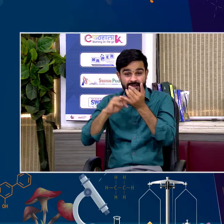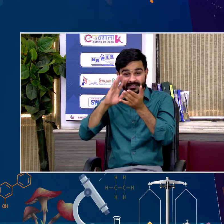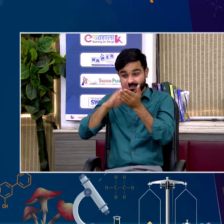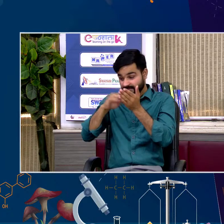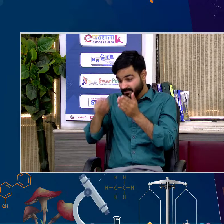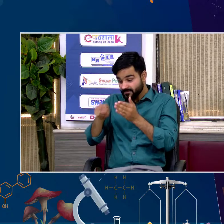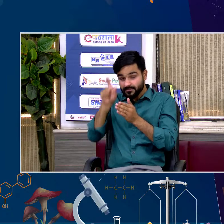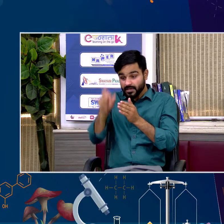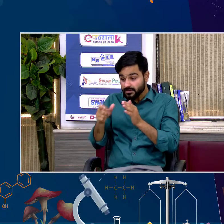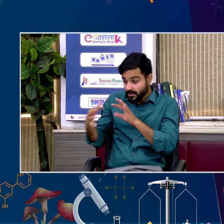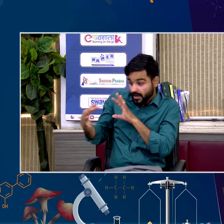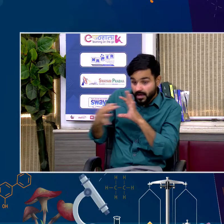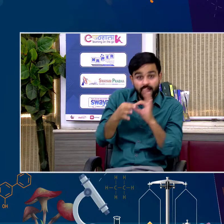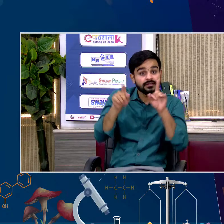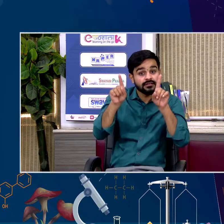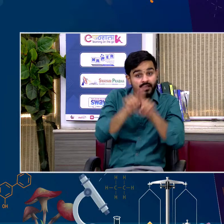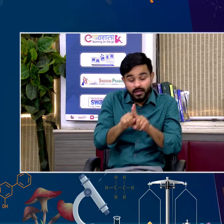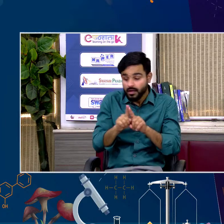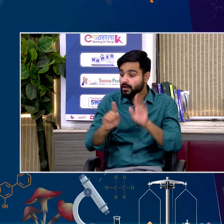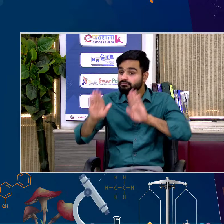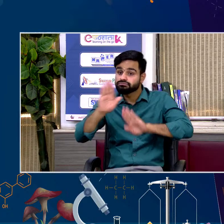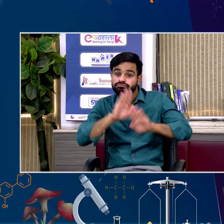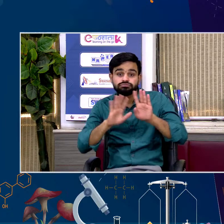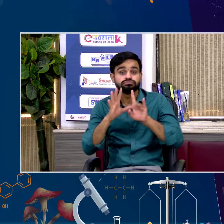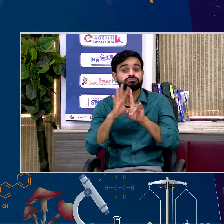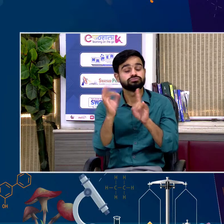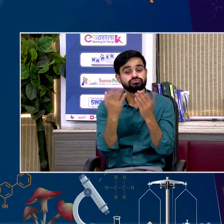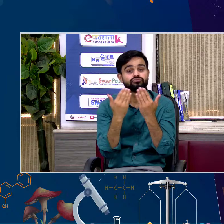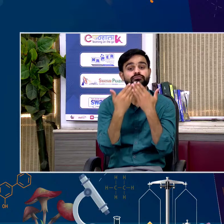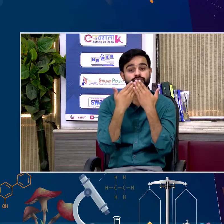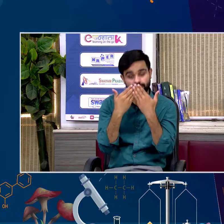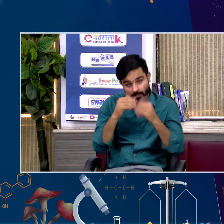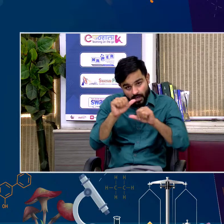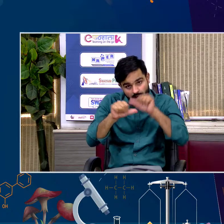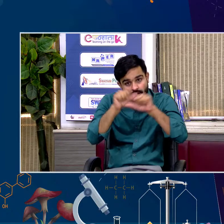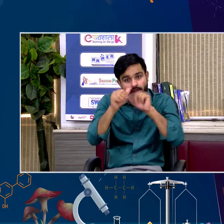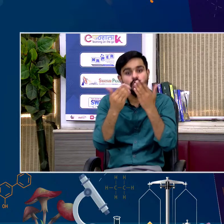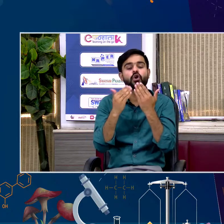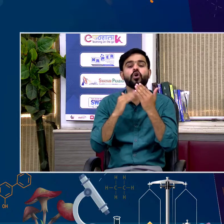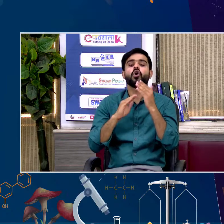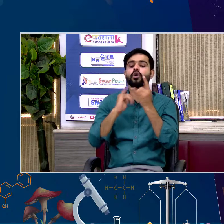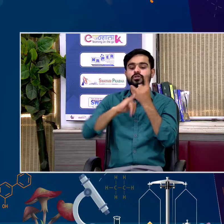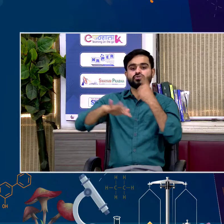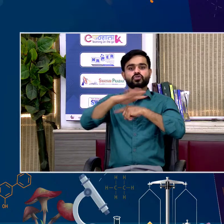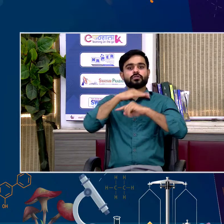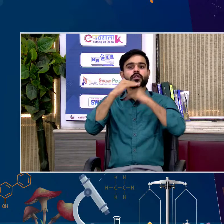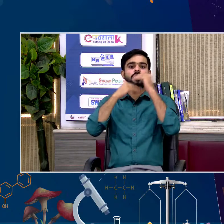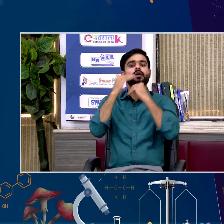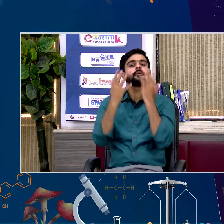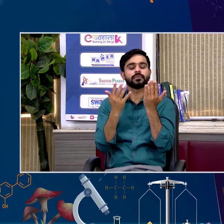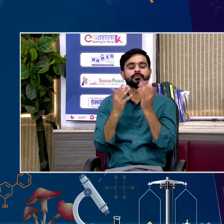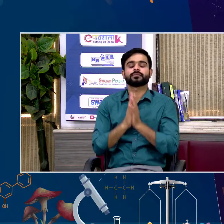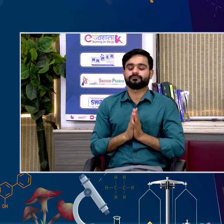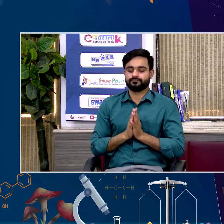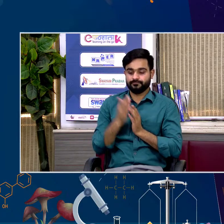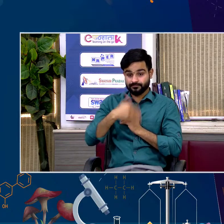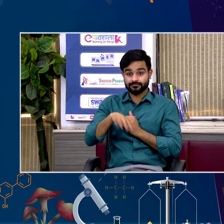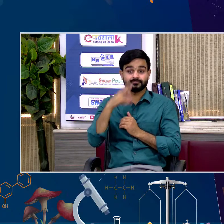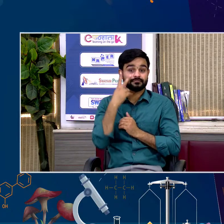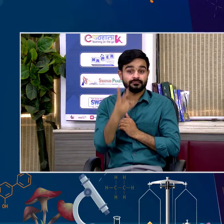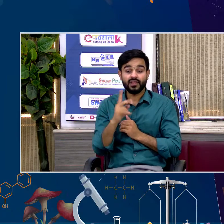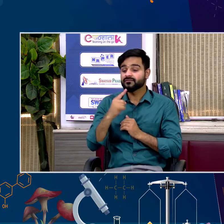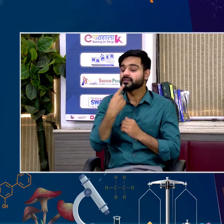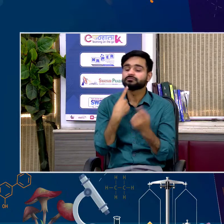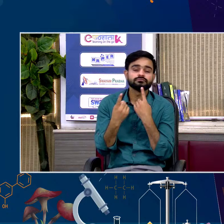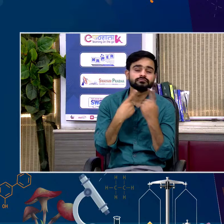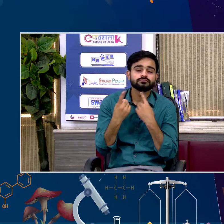child can perform academically as well as socially. So let's first talk